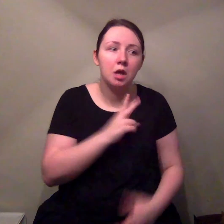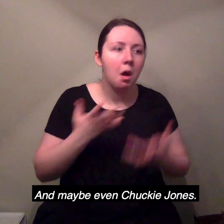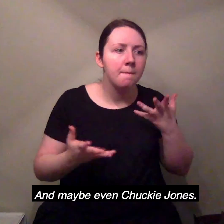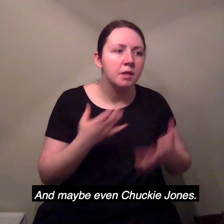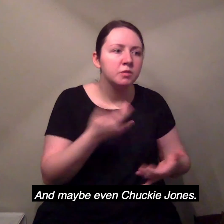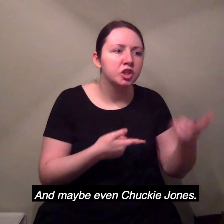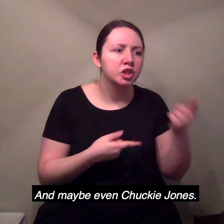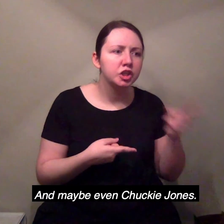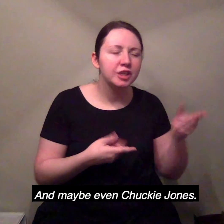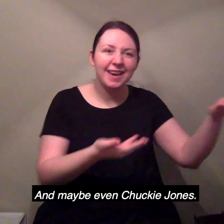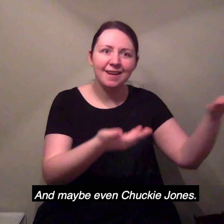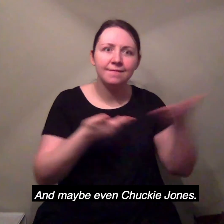And maybe even Chucky Jones.